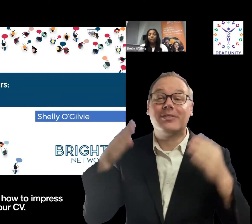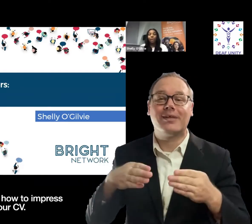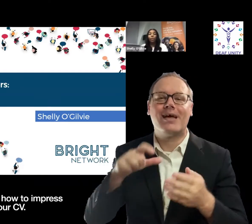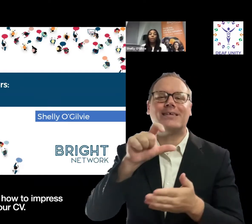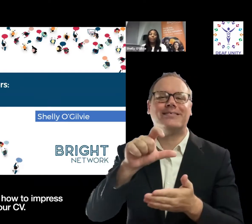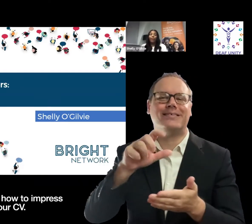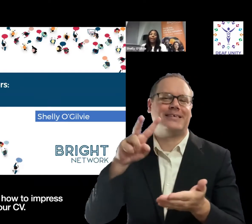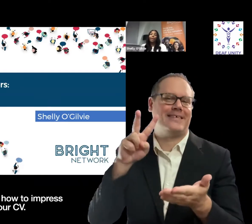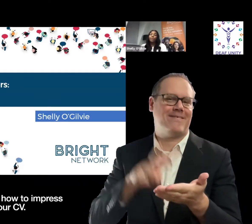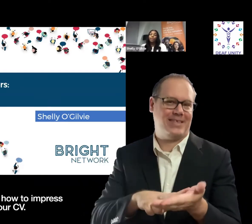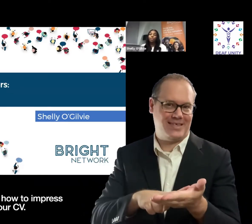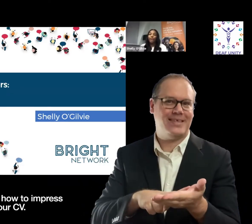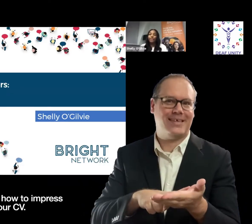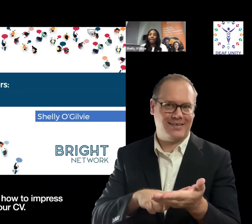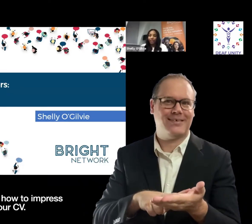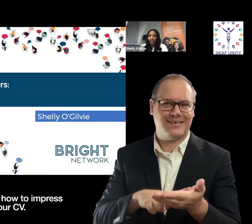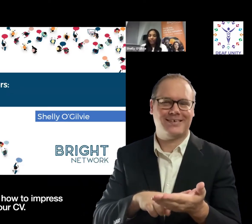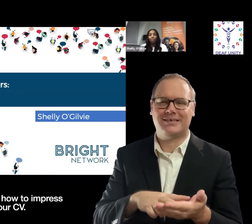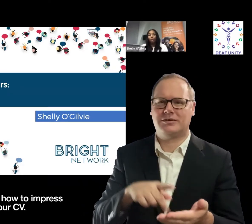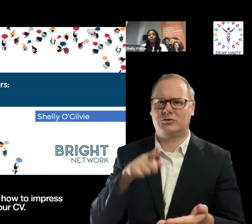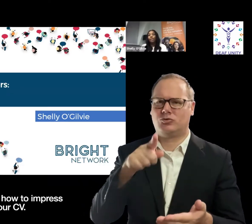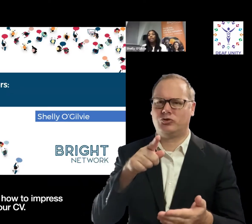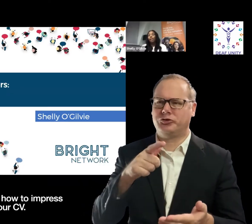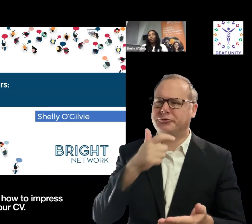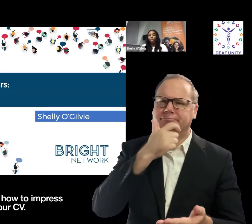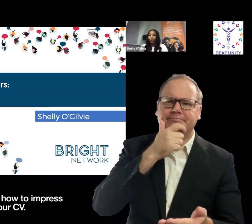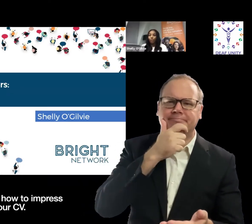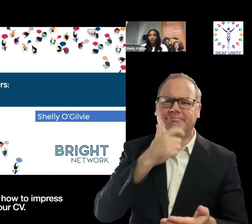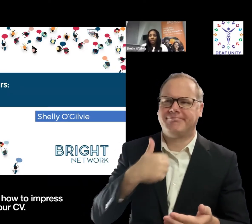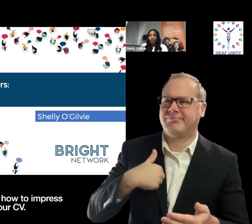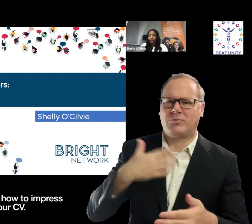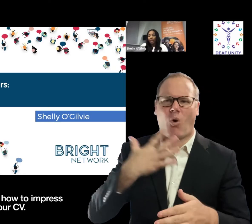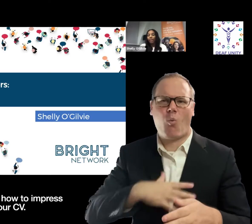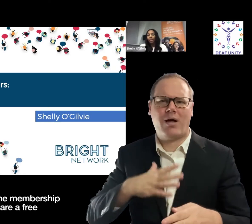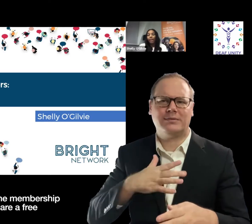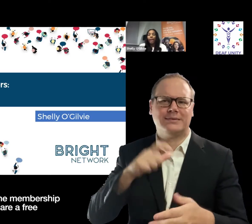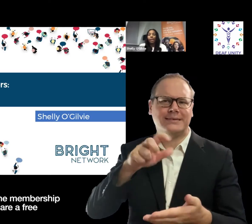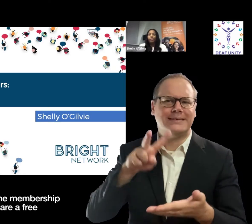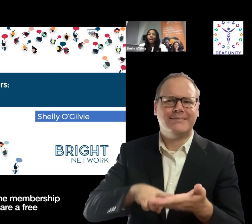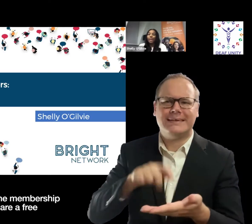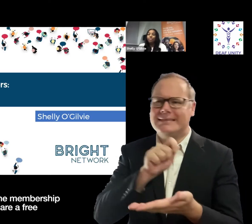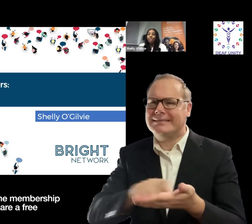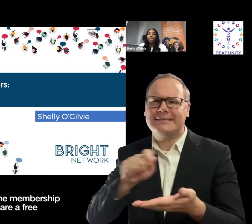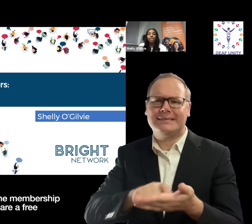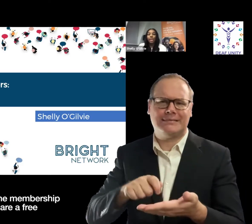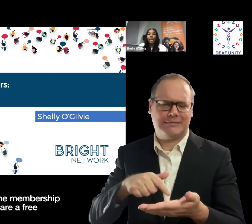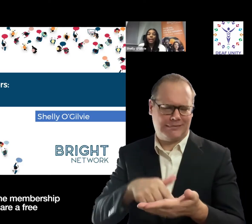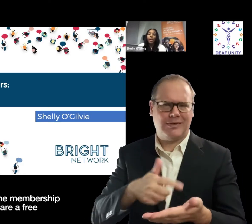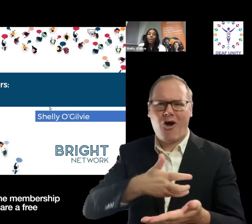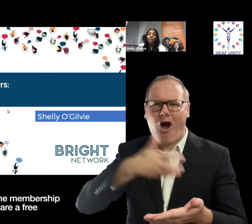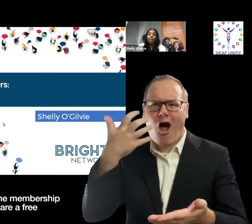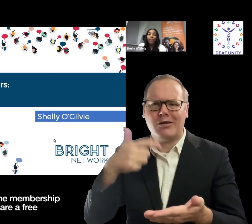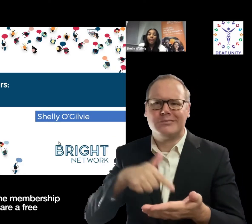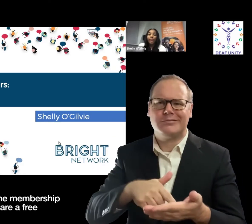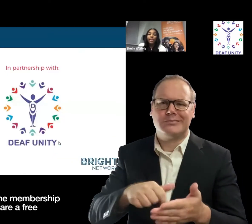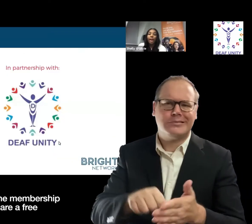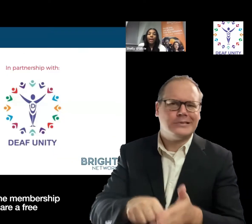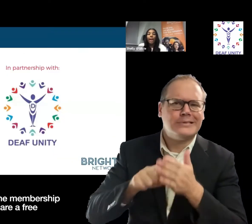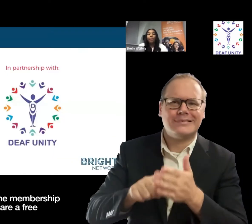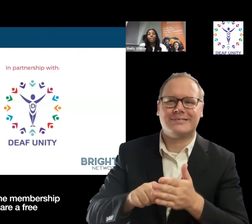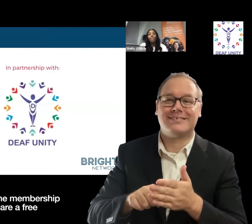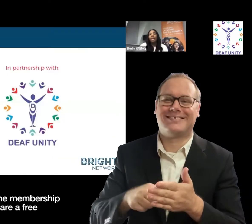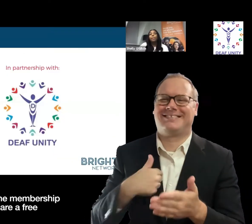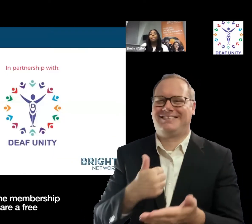is going to be all about how to impress leading employers through your CV. My name's Shelly O'Gilvie, and